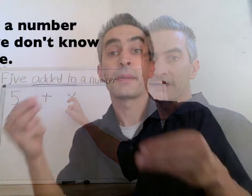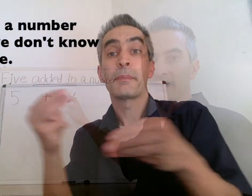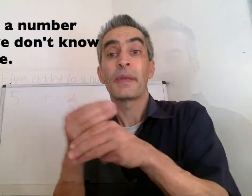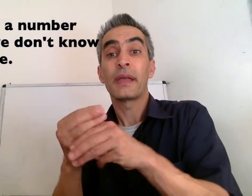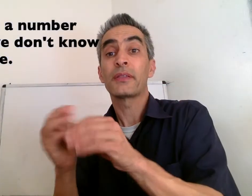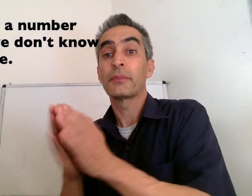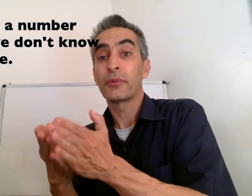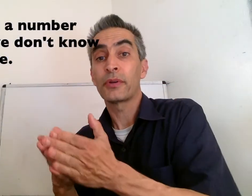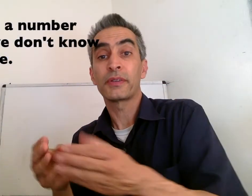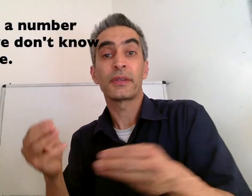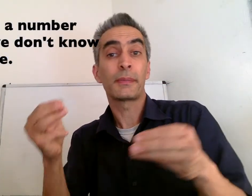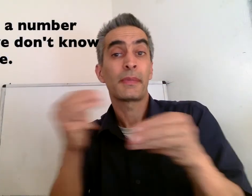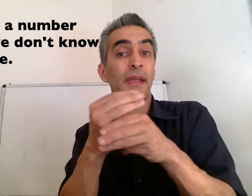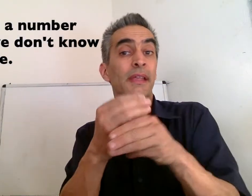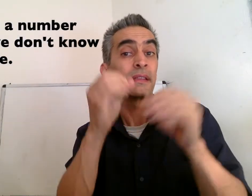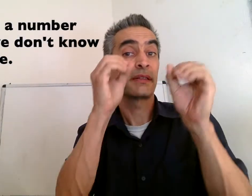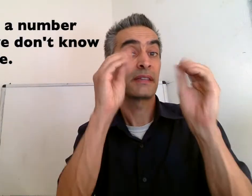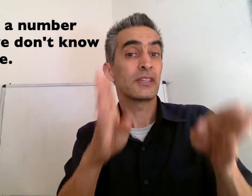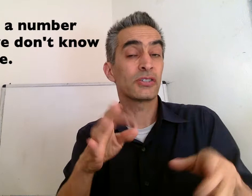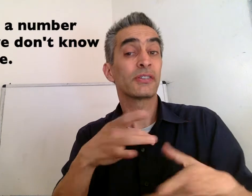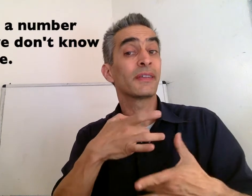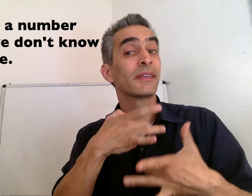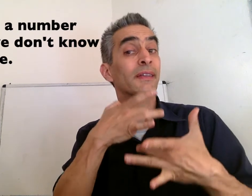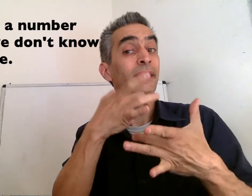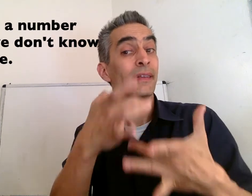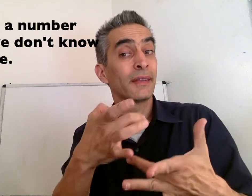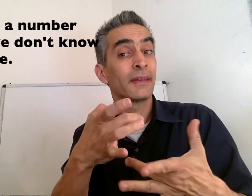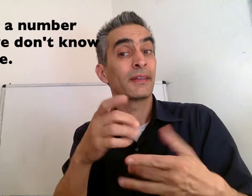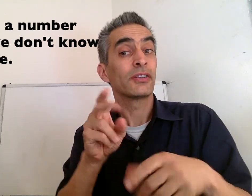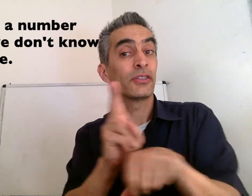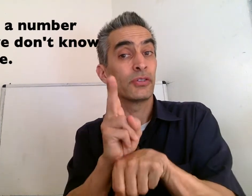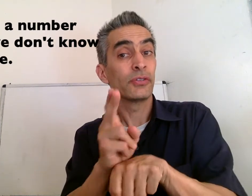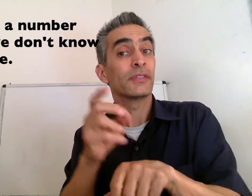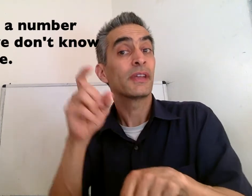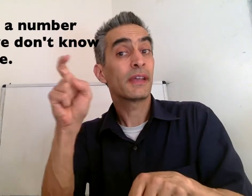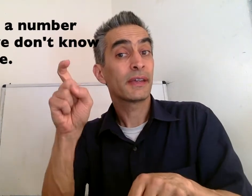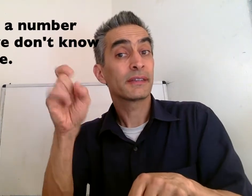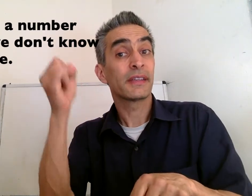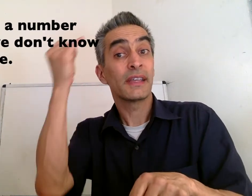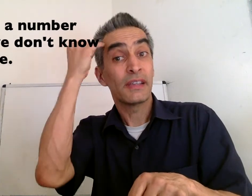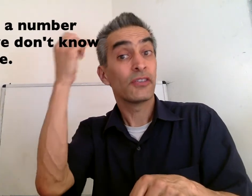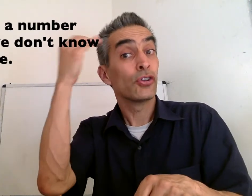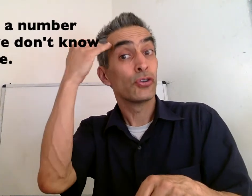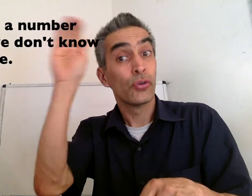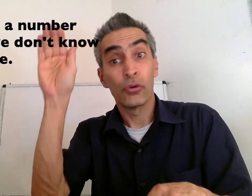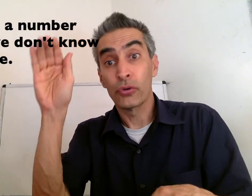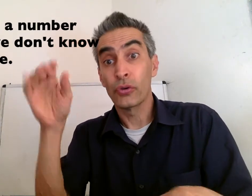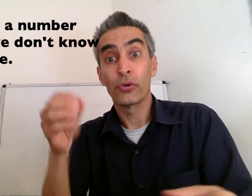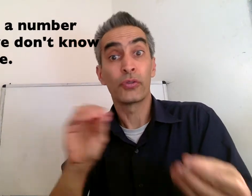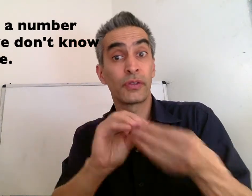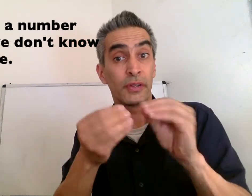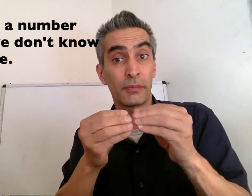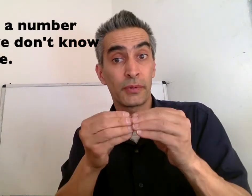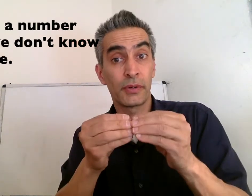Math books and math teachers tend to use x if they don't know the value of a number.